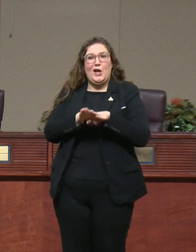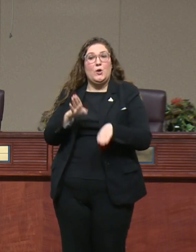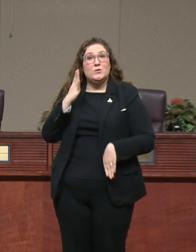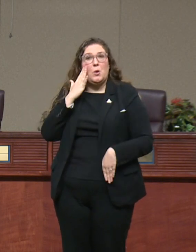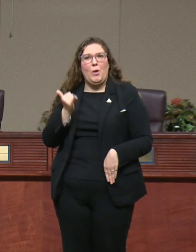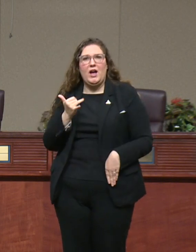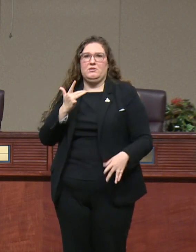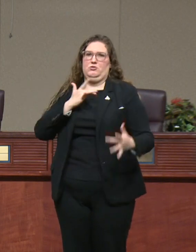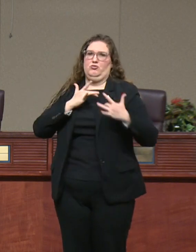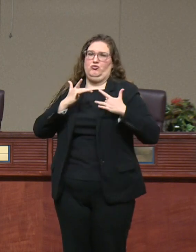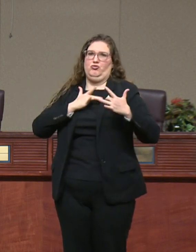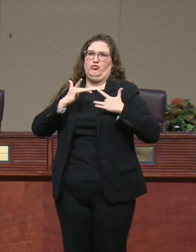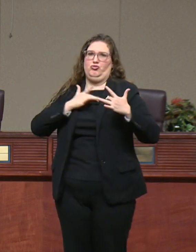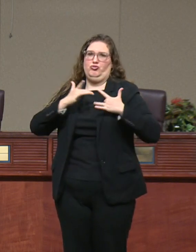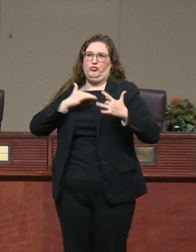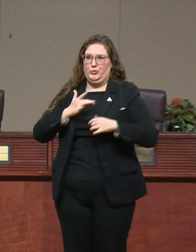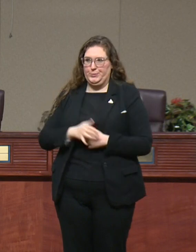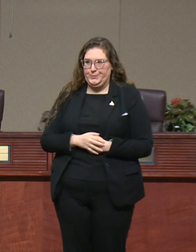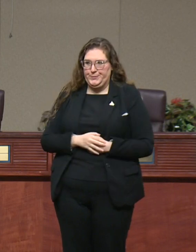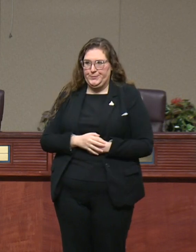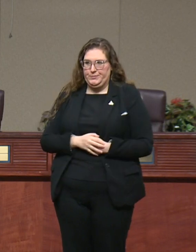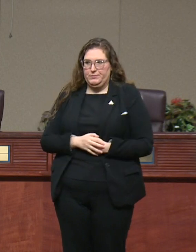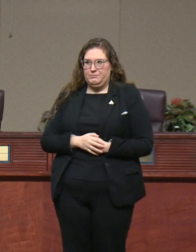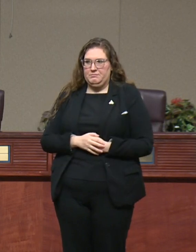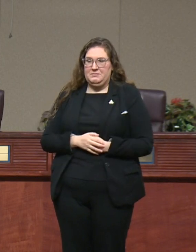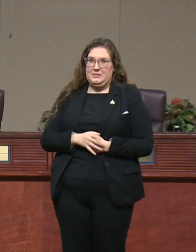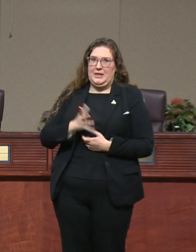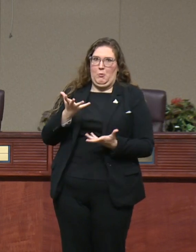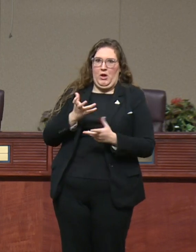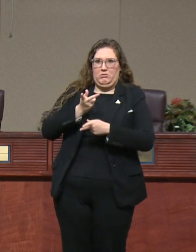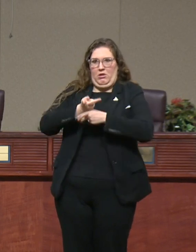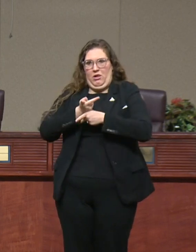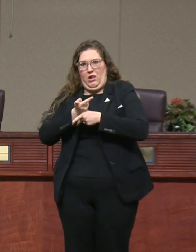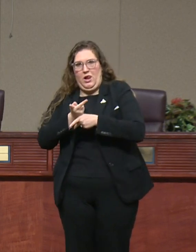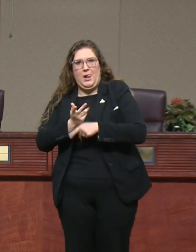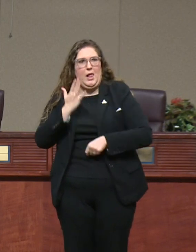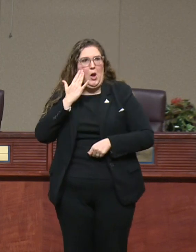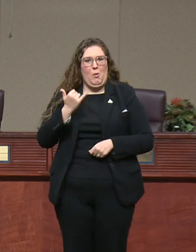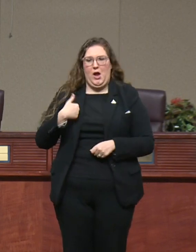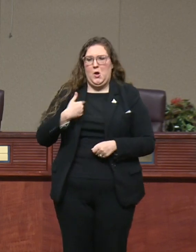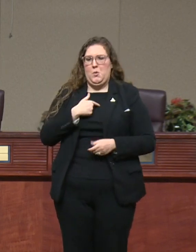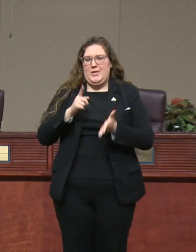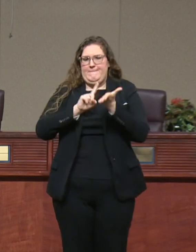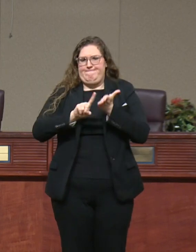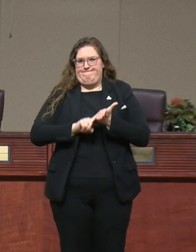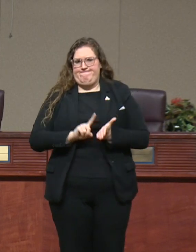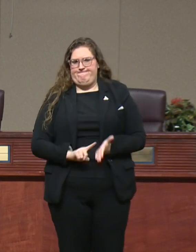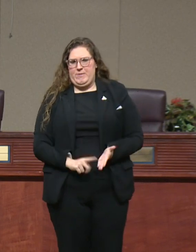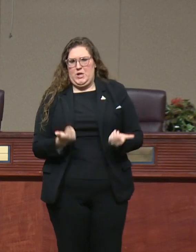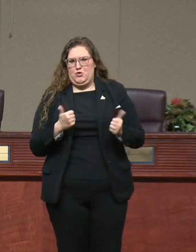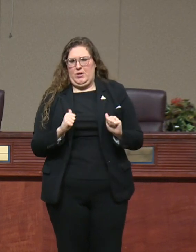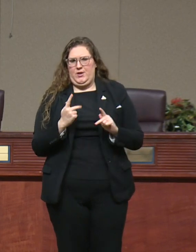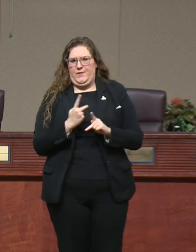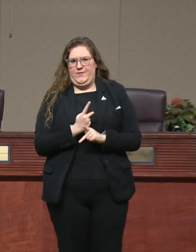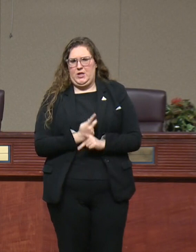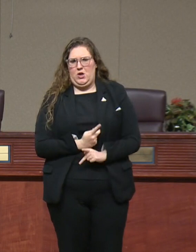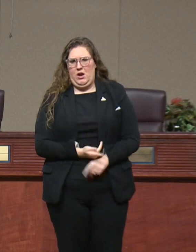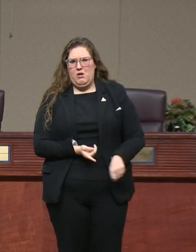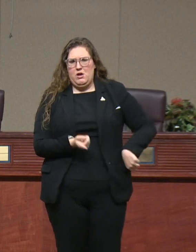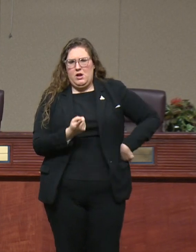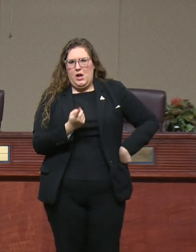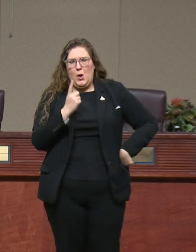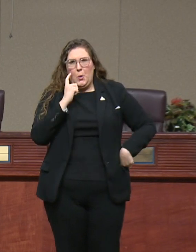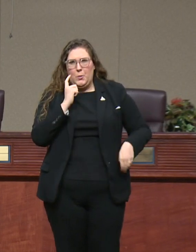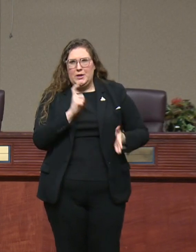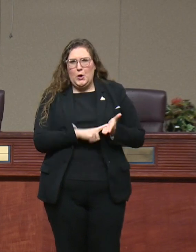because through our trace investigation, we have determined that there was a high school, a